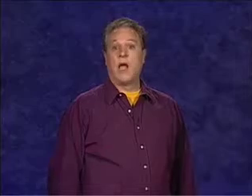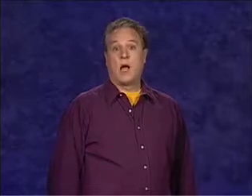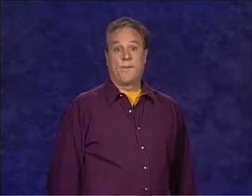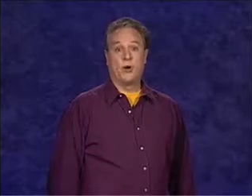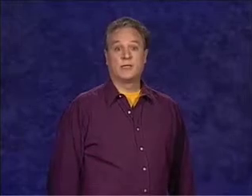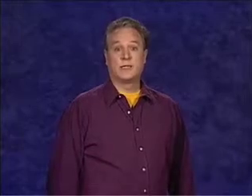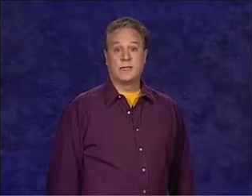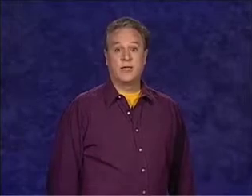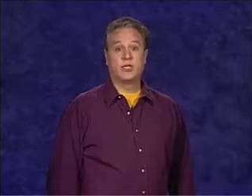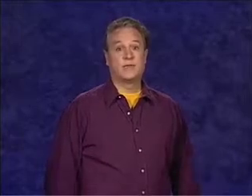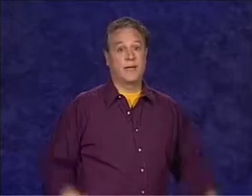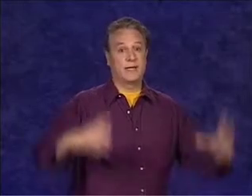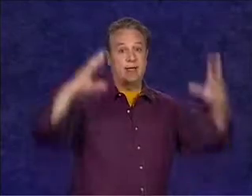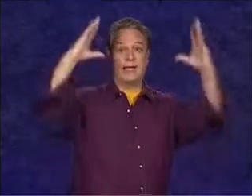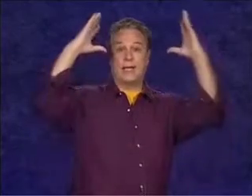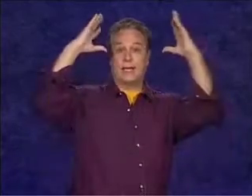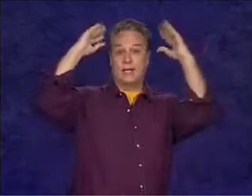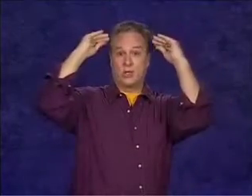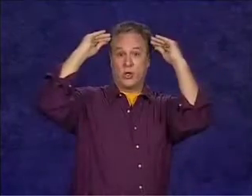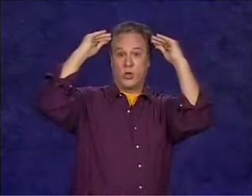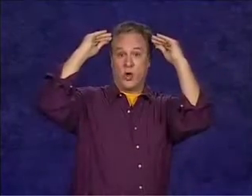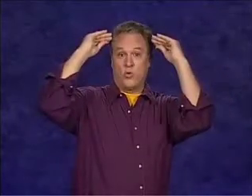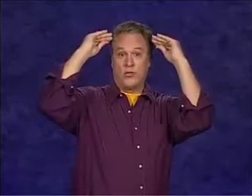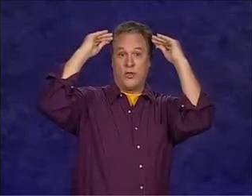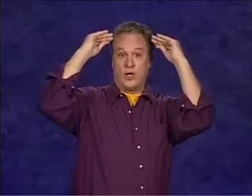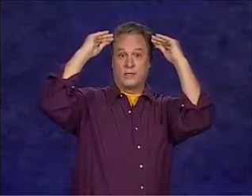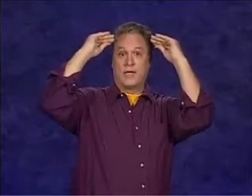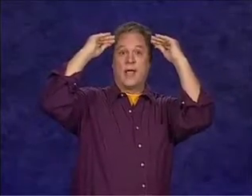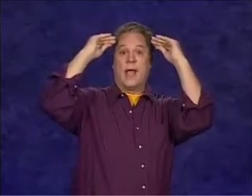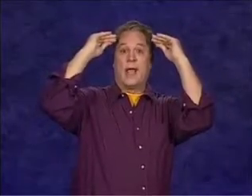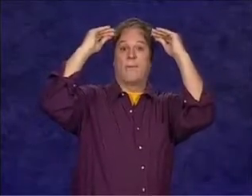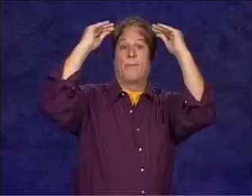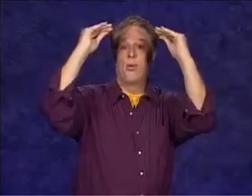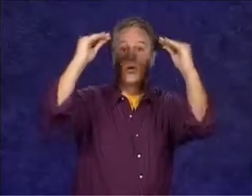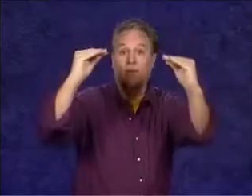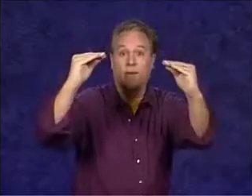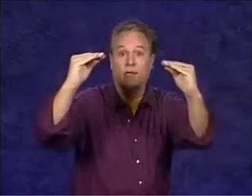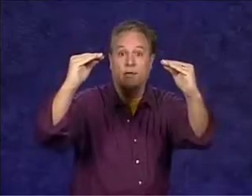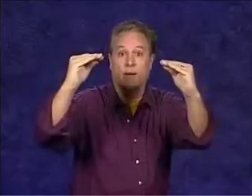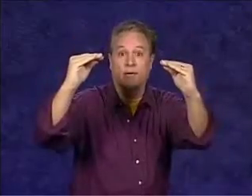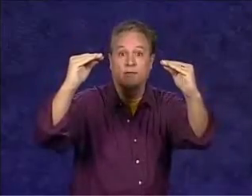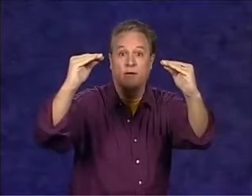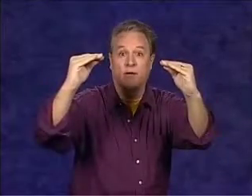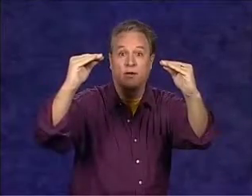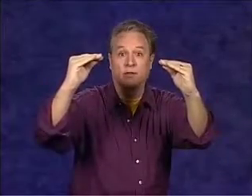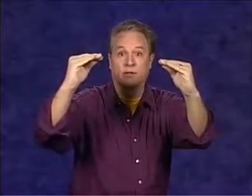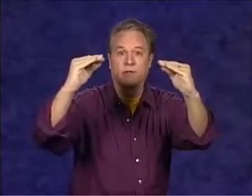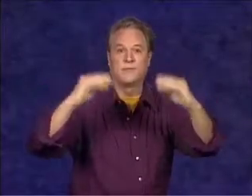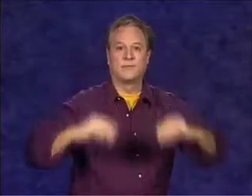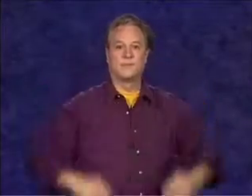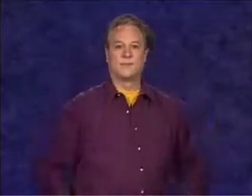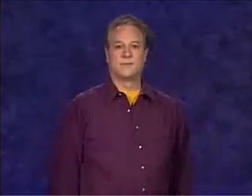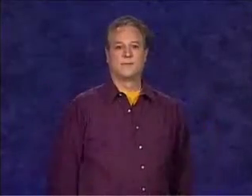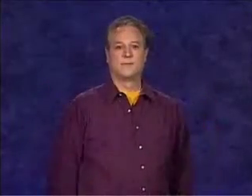A person teaches by taking his or her own thoughts and putting them into the minds of others.